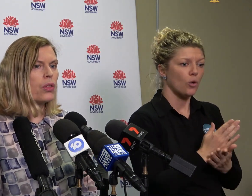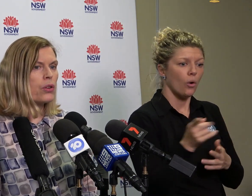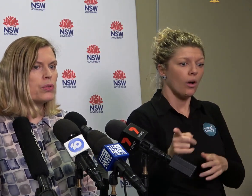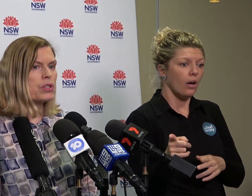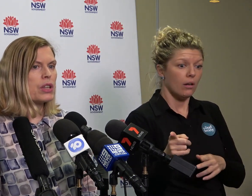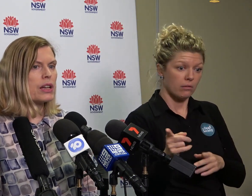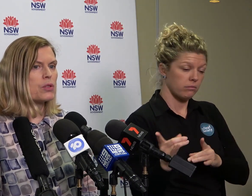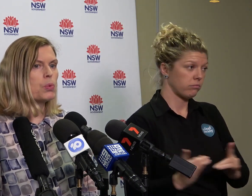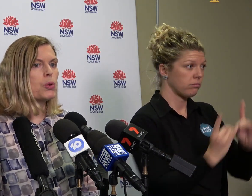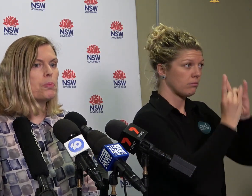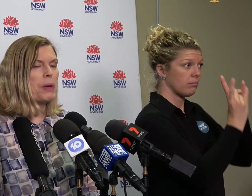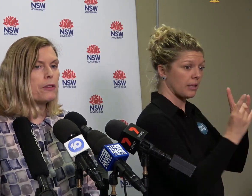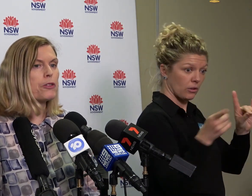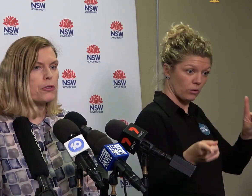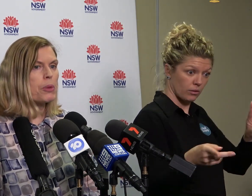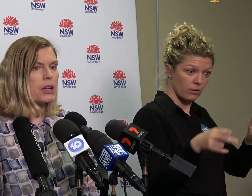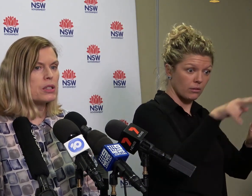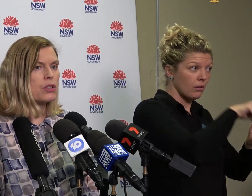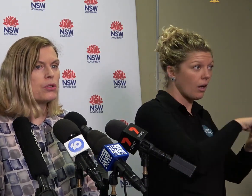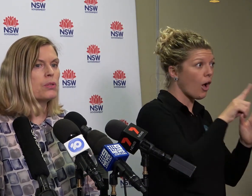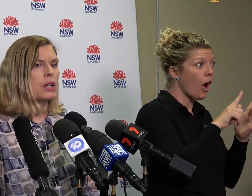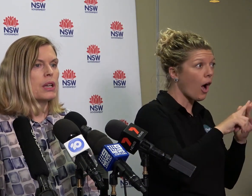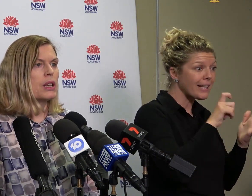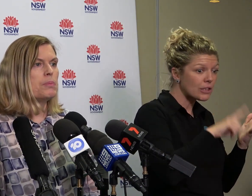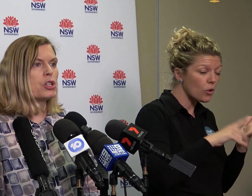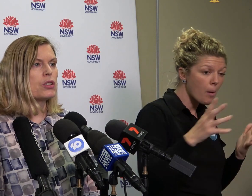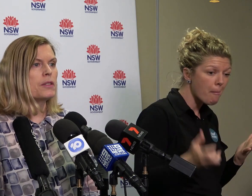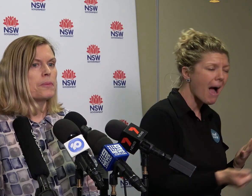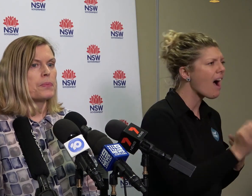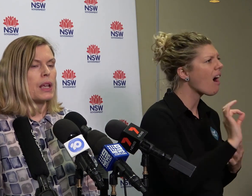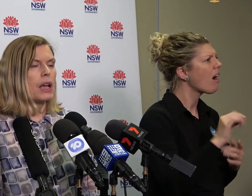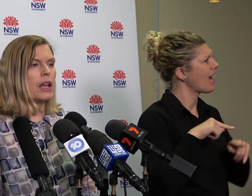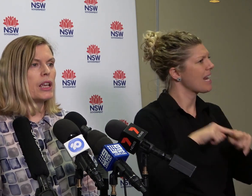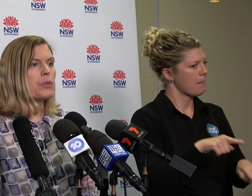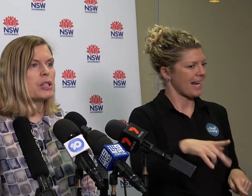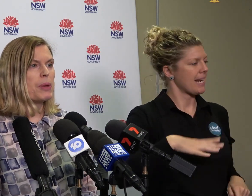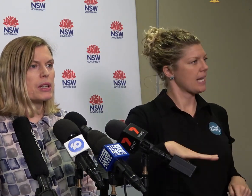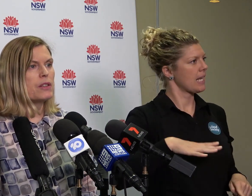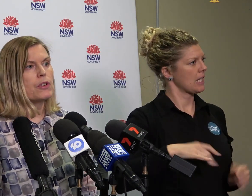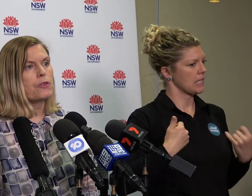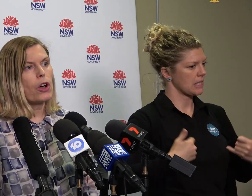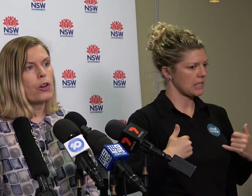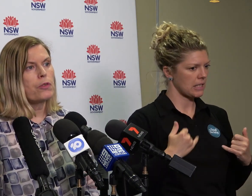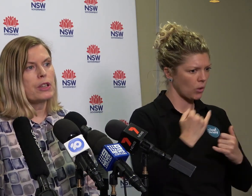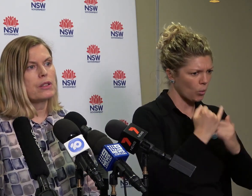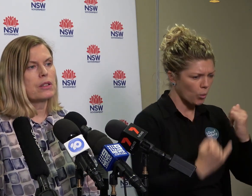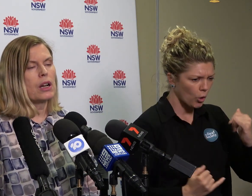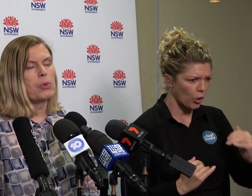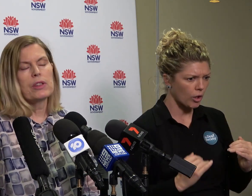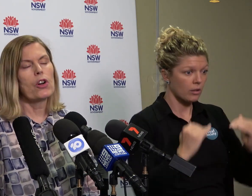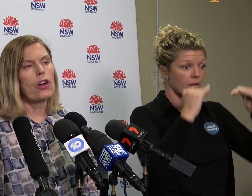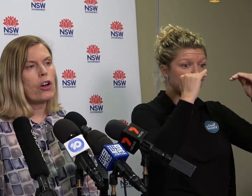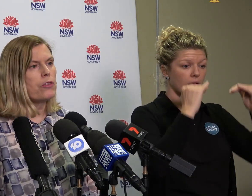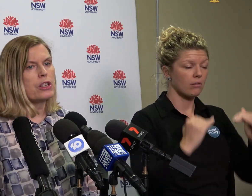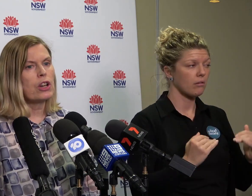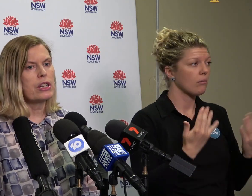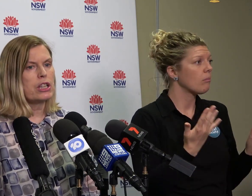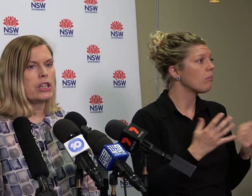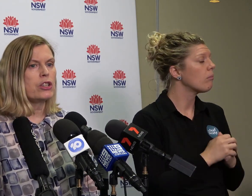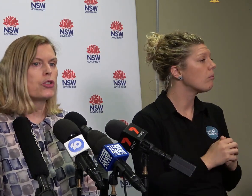ICU on those that will benefit from ICU admission, and irrespective of COVID, whether you've